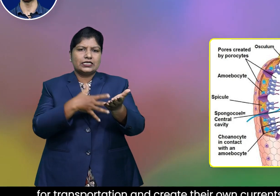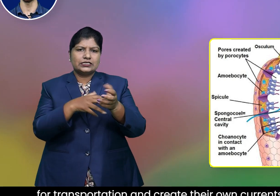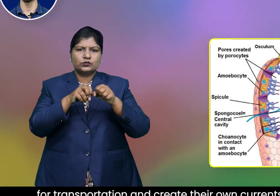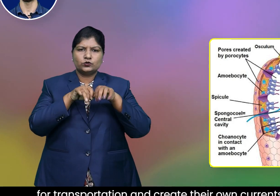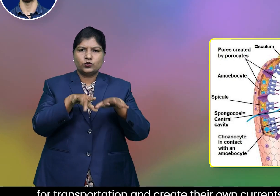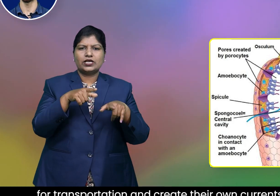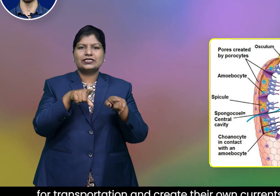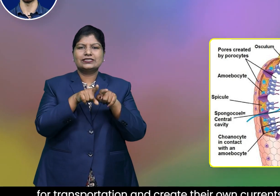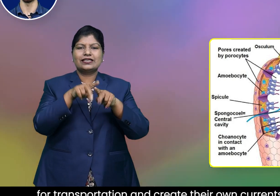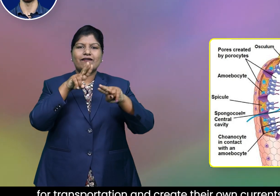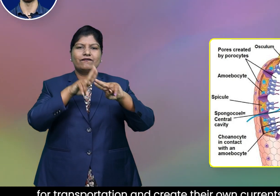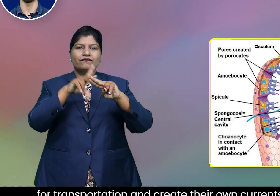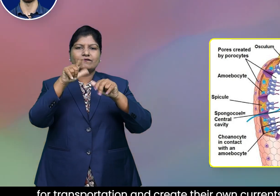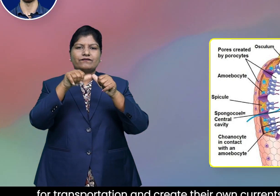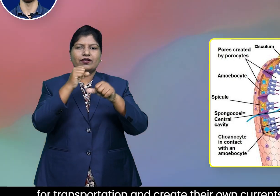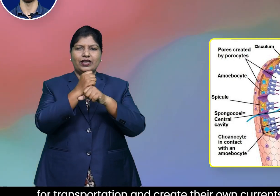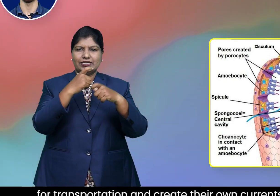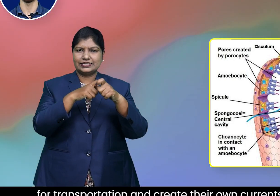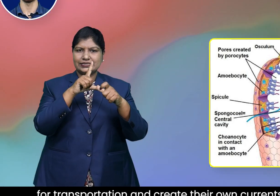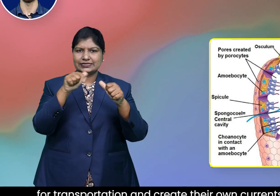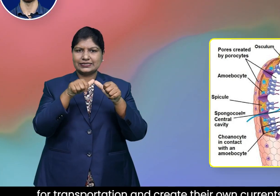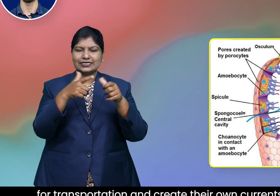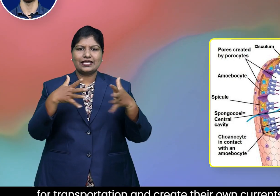by beating flagella.